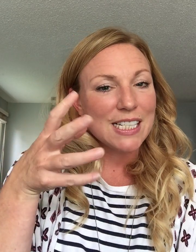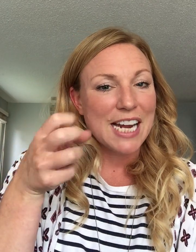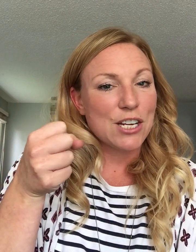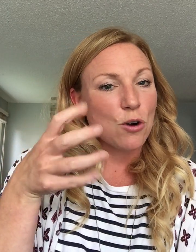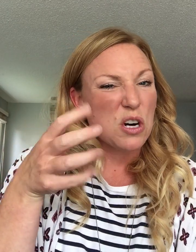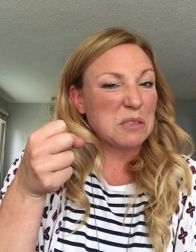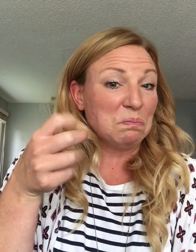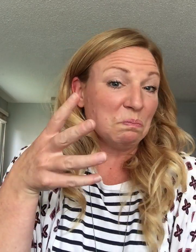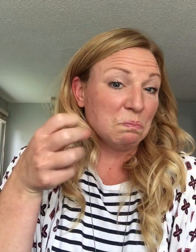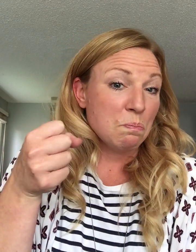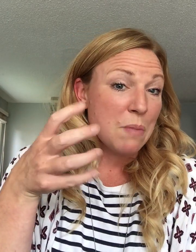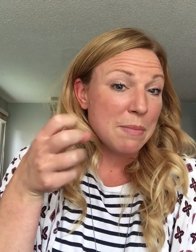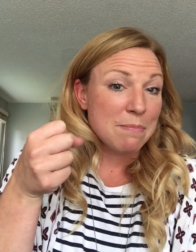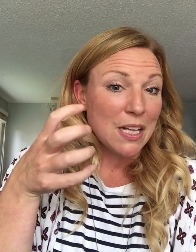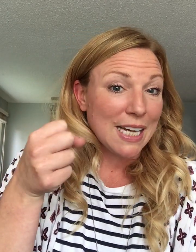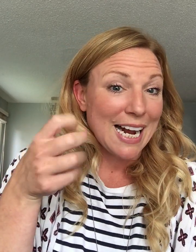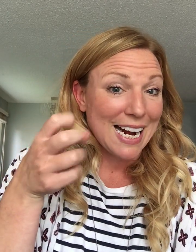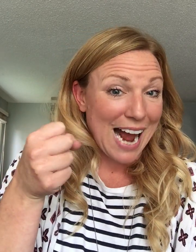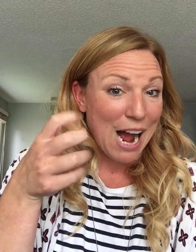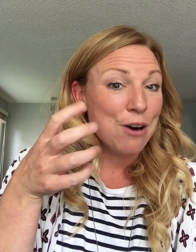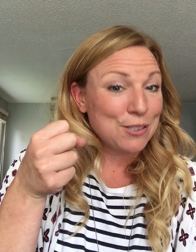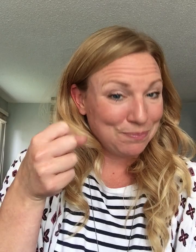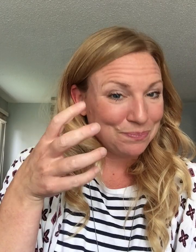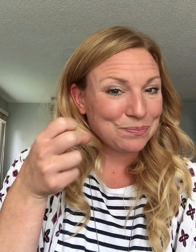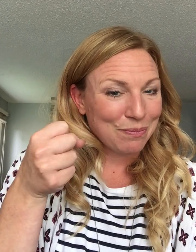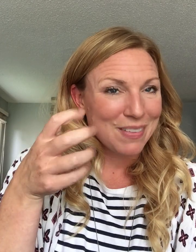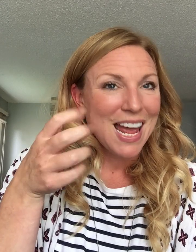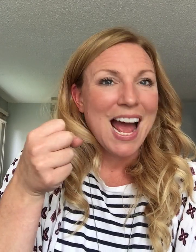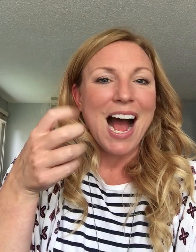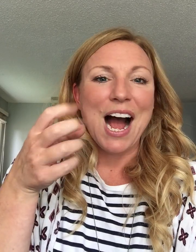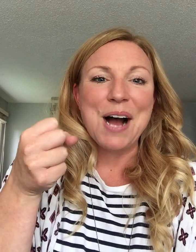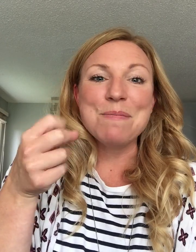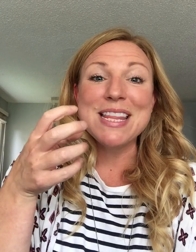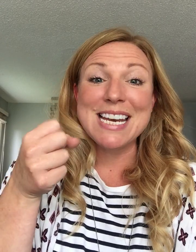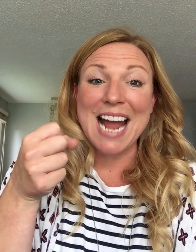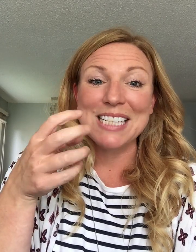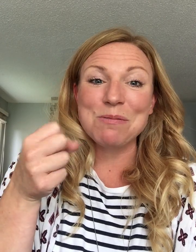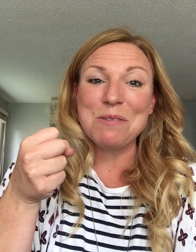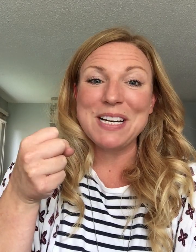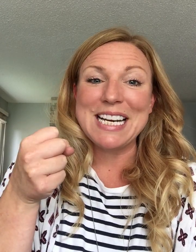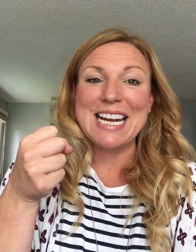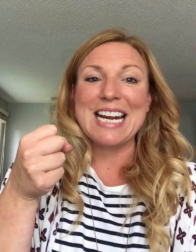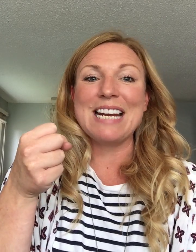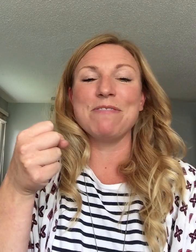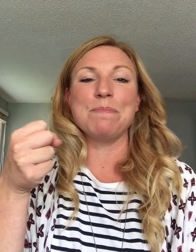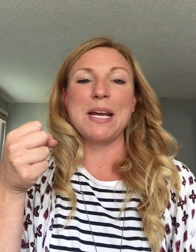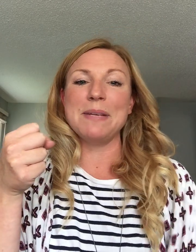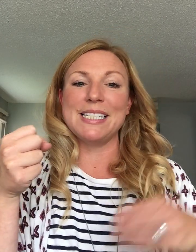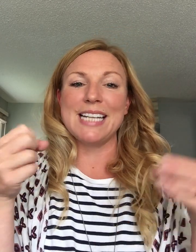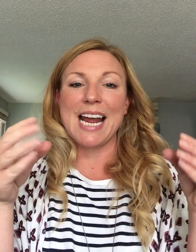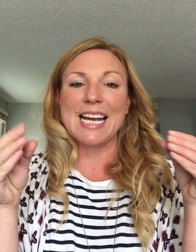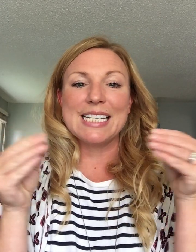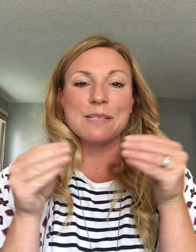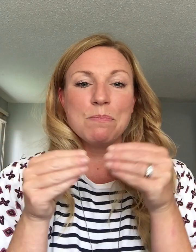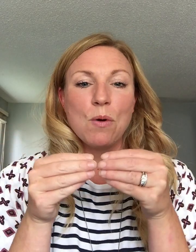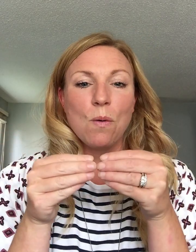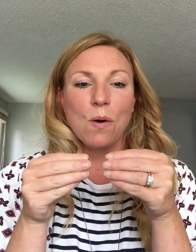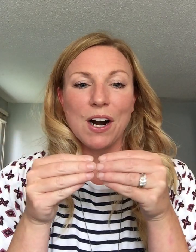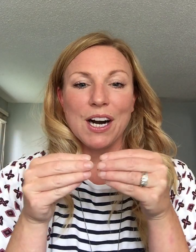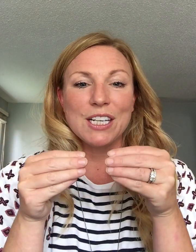like you're maybe milking a cow. The next one we need for baby's day is more. So